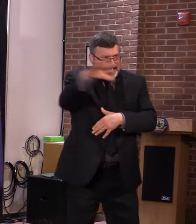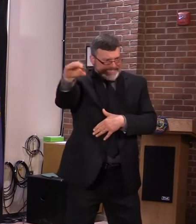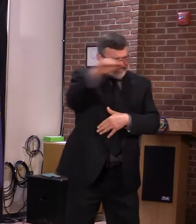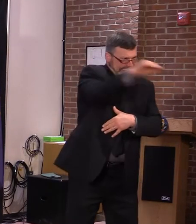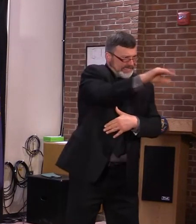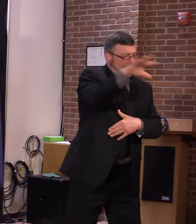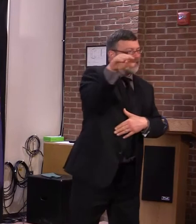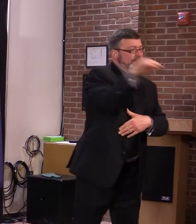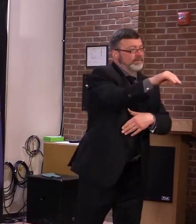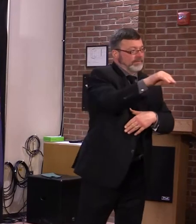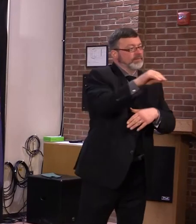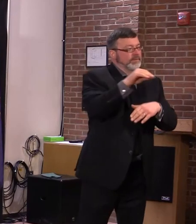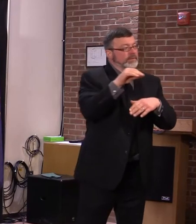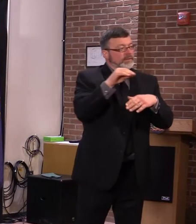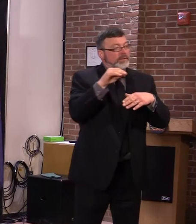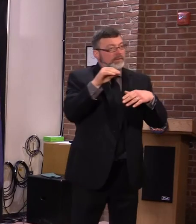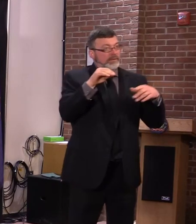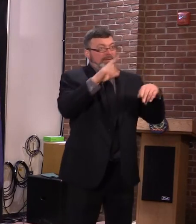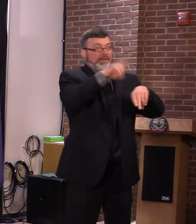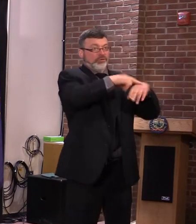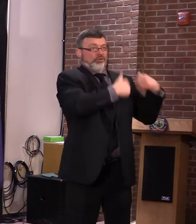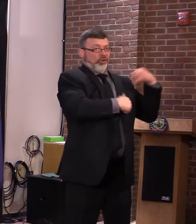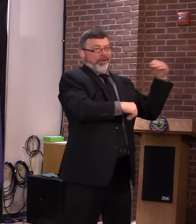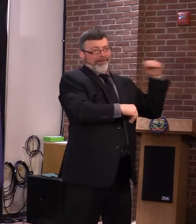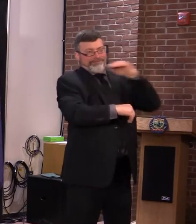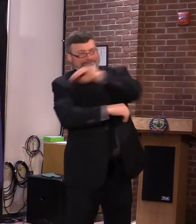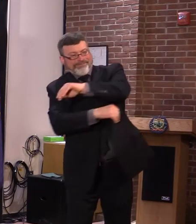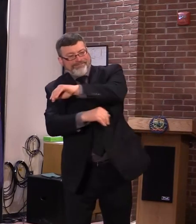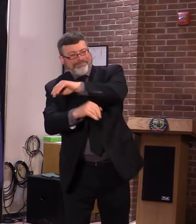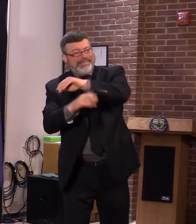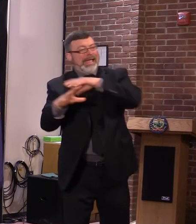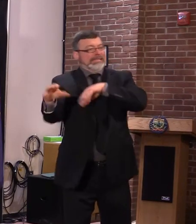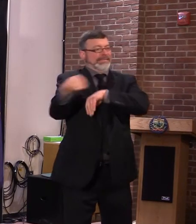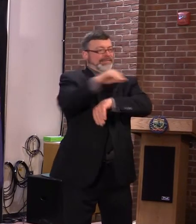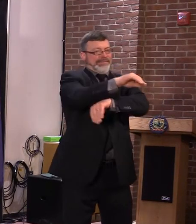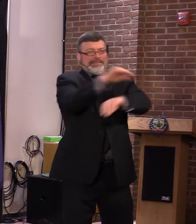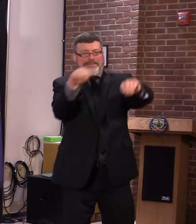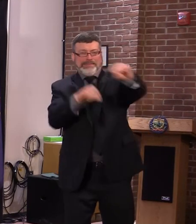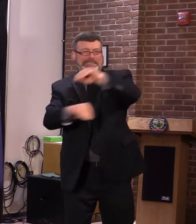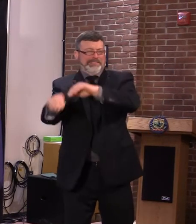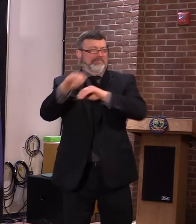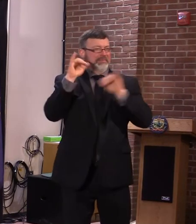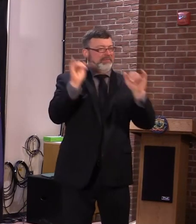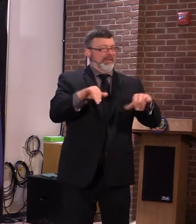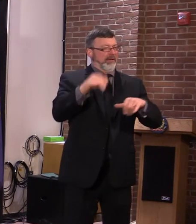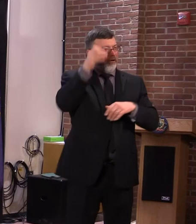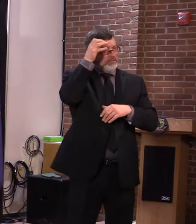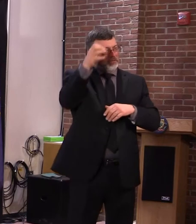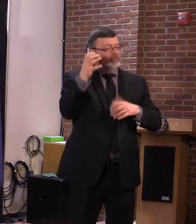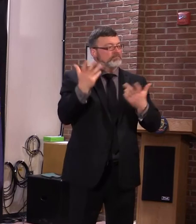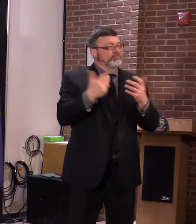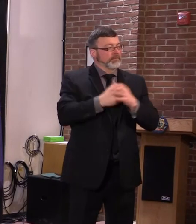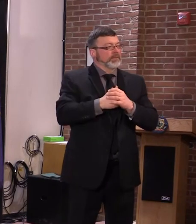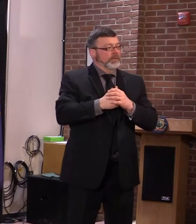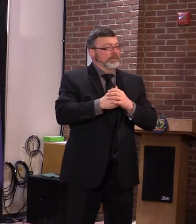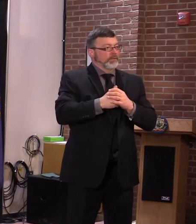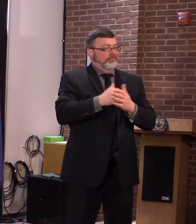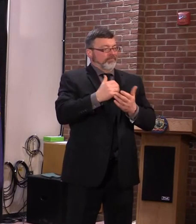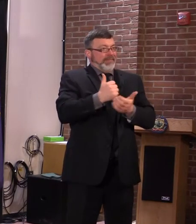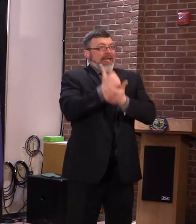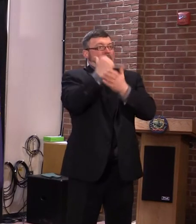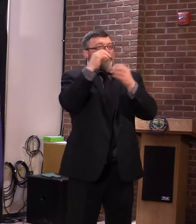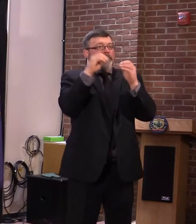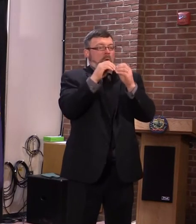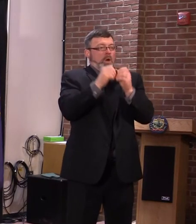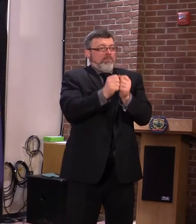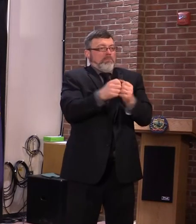our hospitals and organizations to help support them to alleviate some of the strain from the staffing. What I heard from